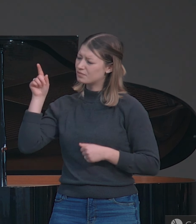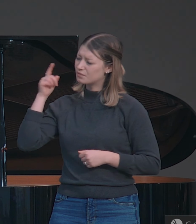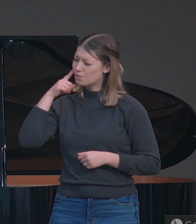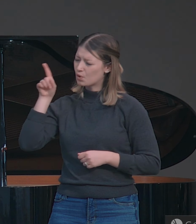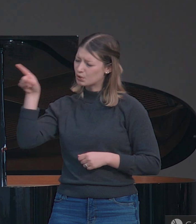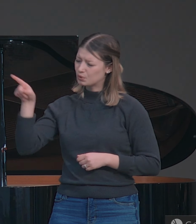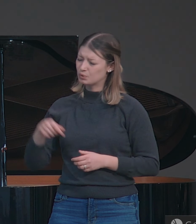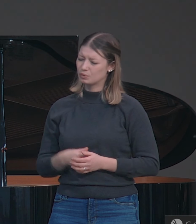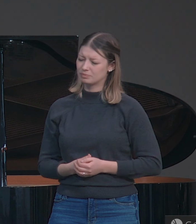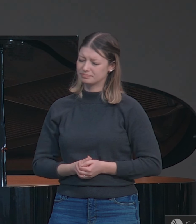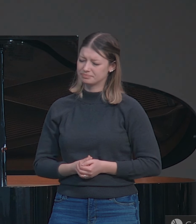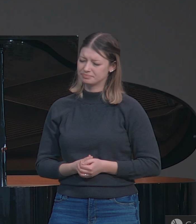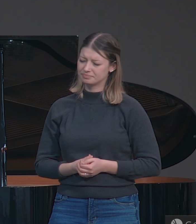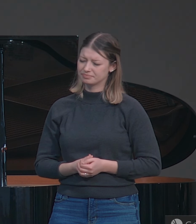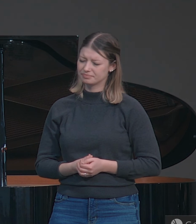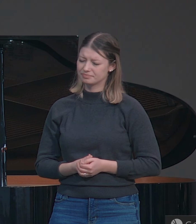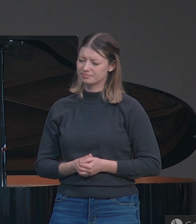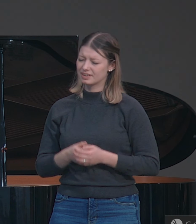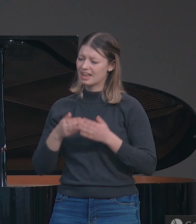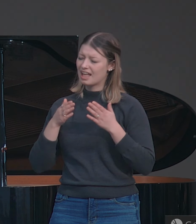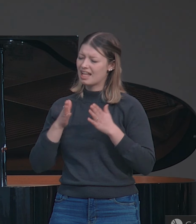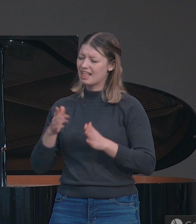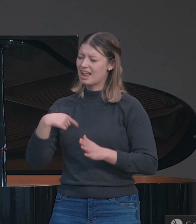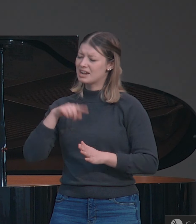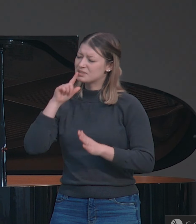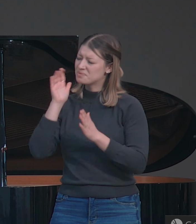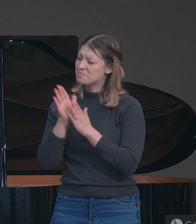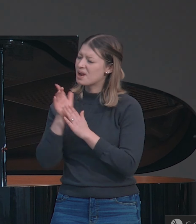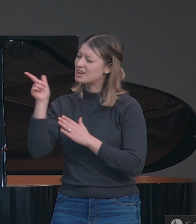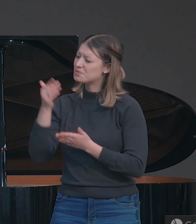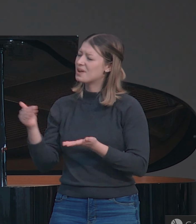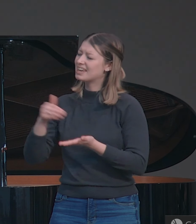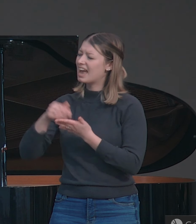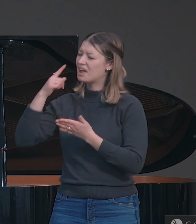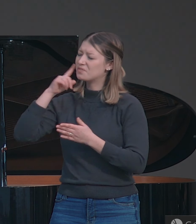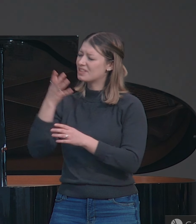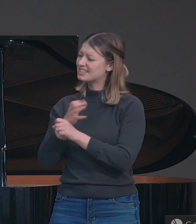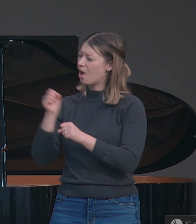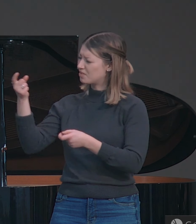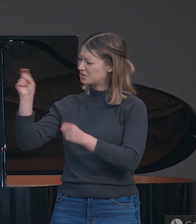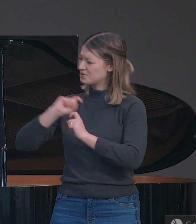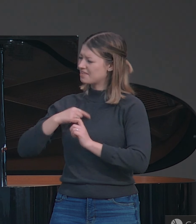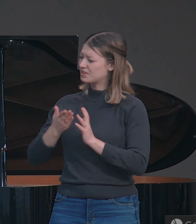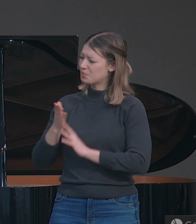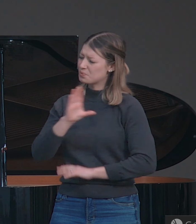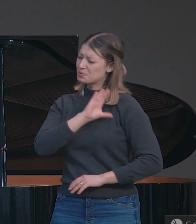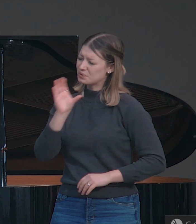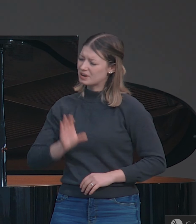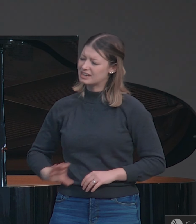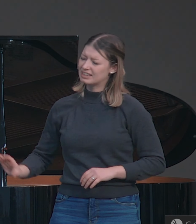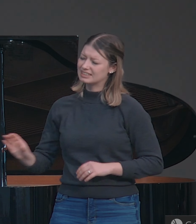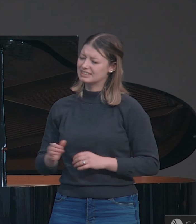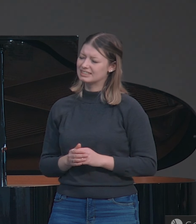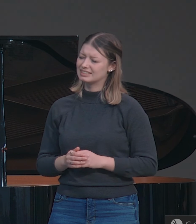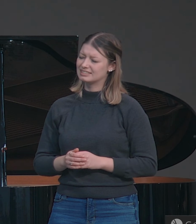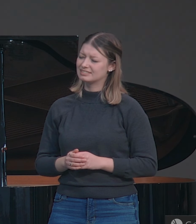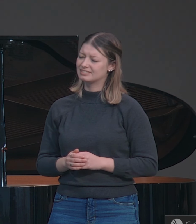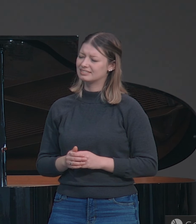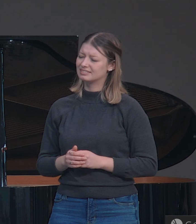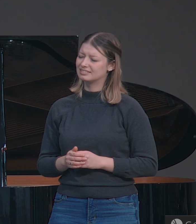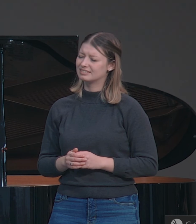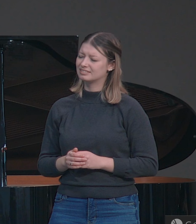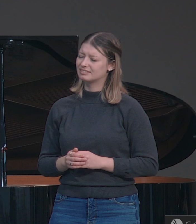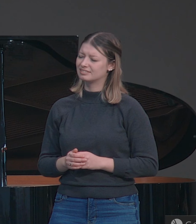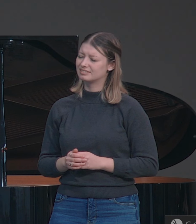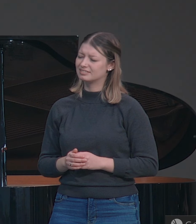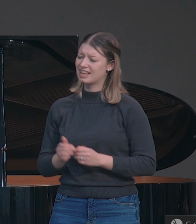we begin praising you anew for the salvation that we have in Christ. May we begin to forsake sin that we have